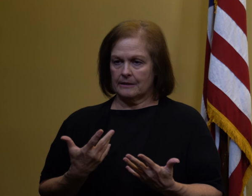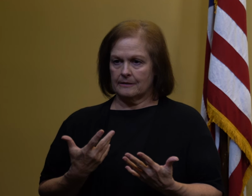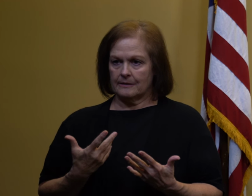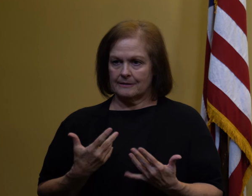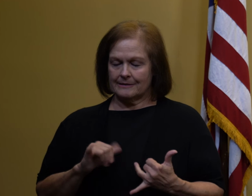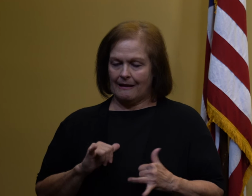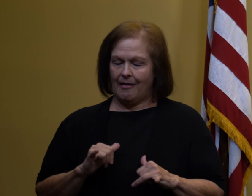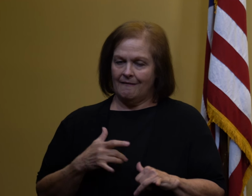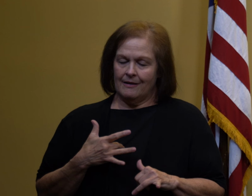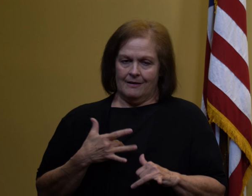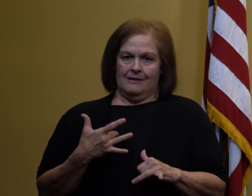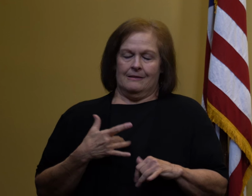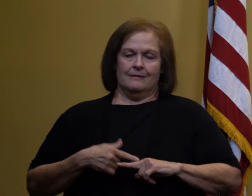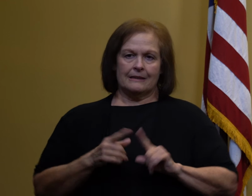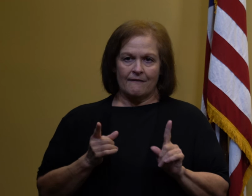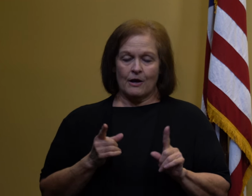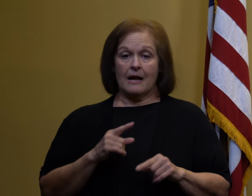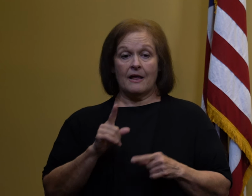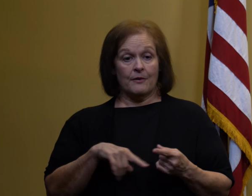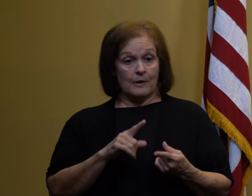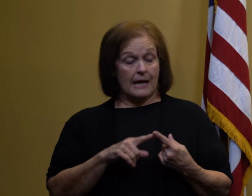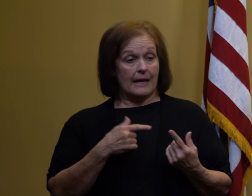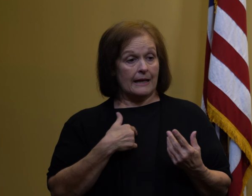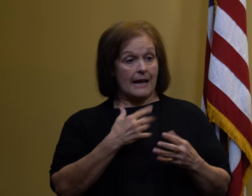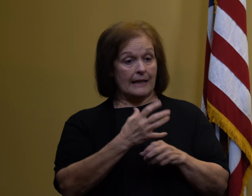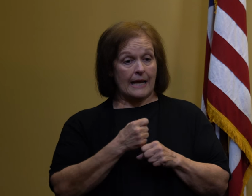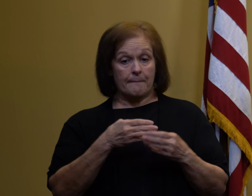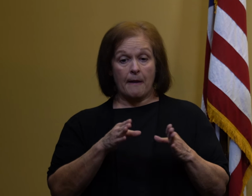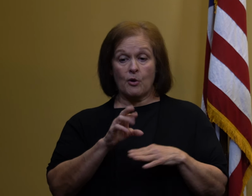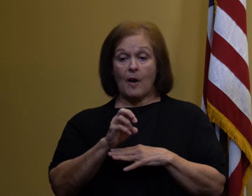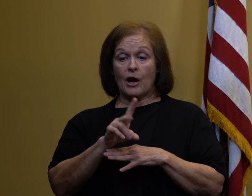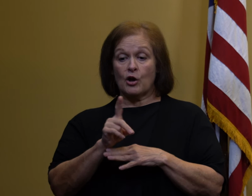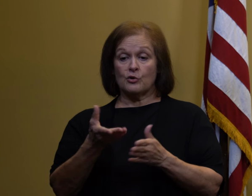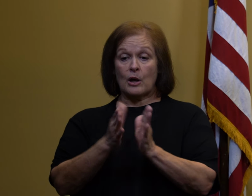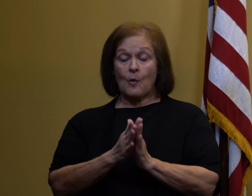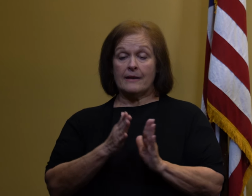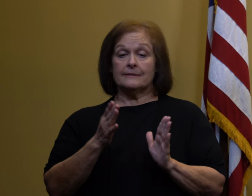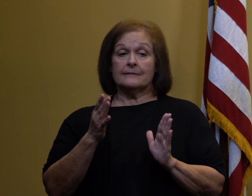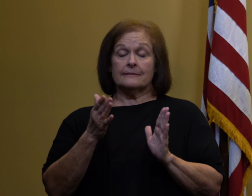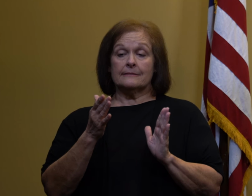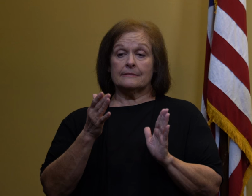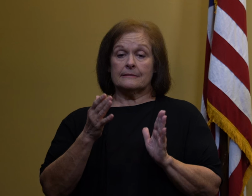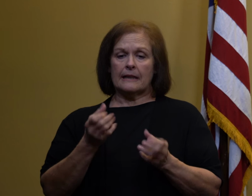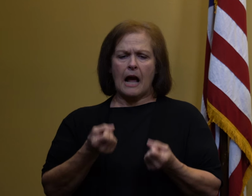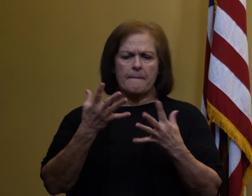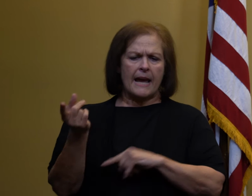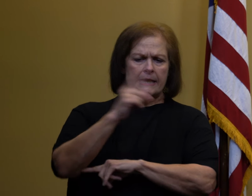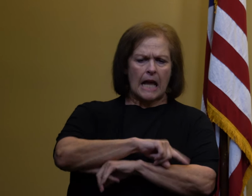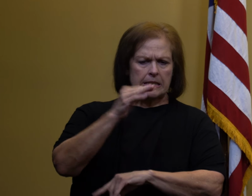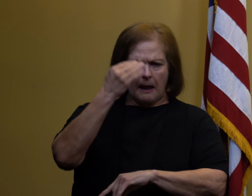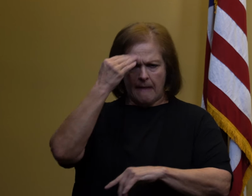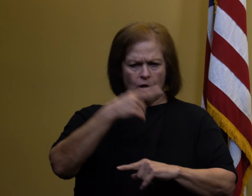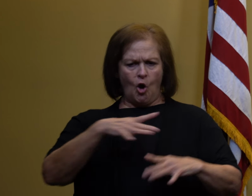It's still different. And then when I received a public records request on yesterday asking for, how many days did the